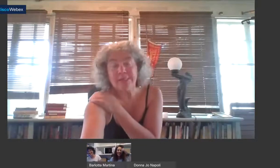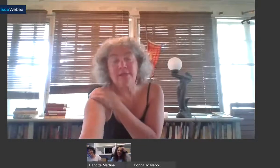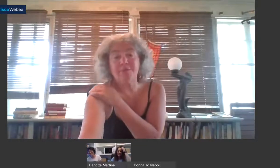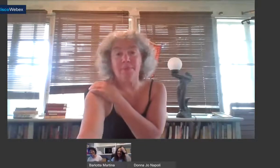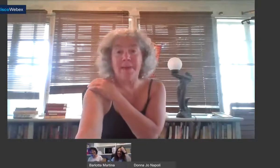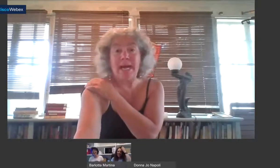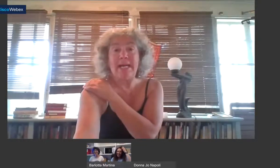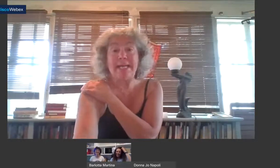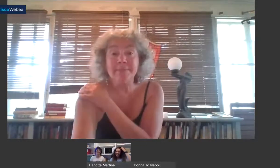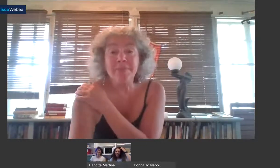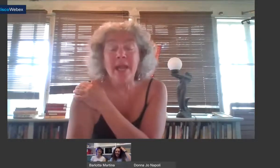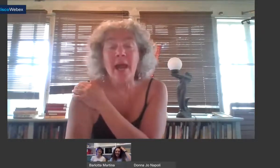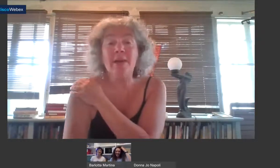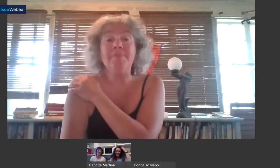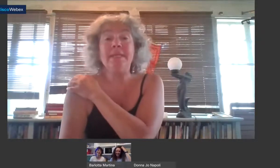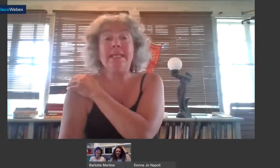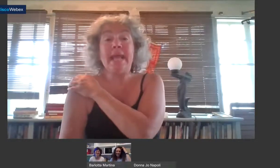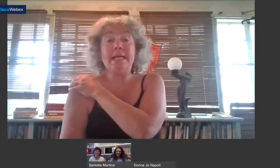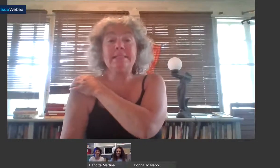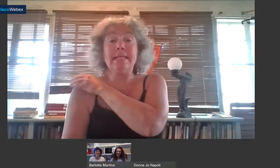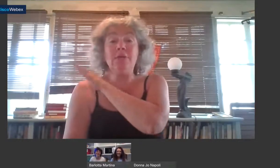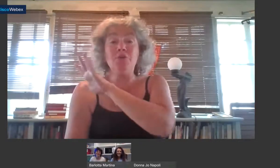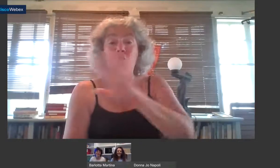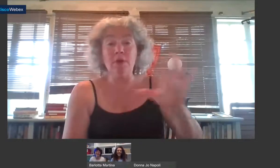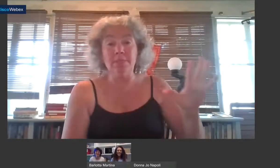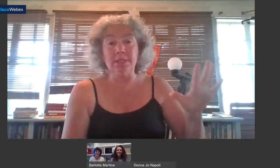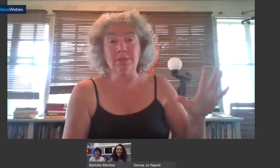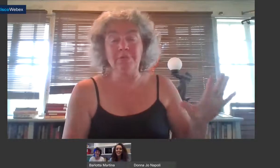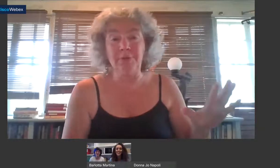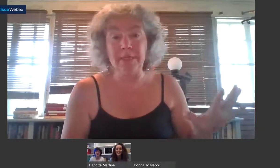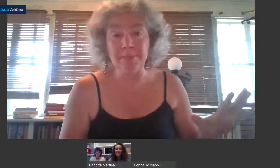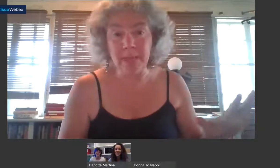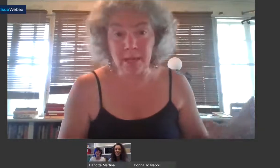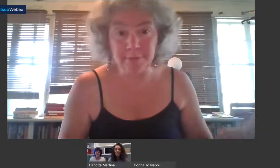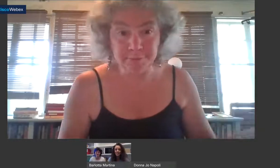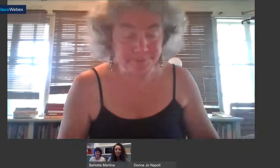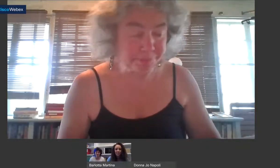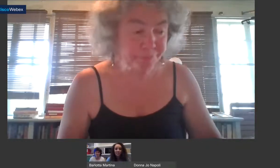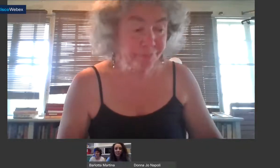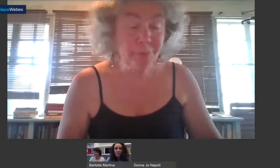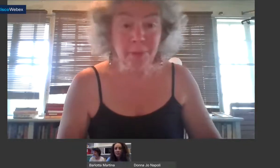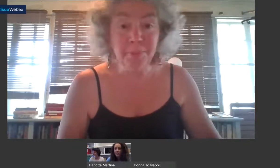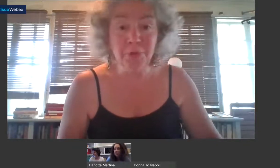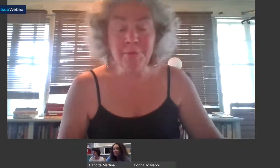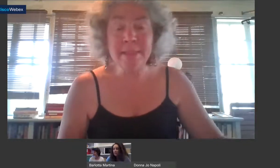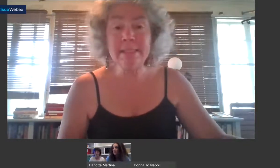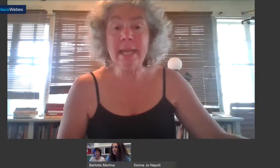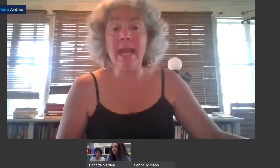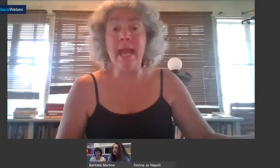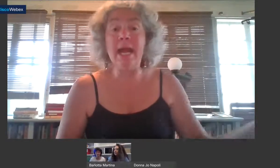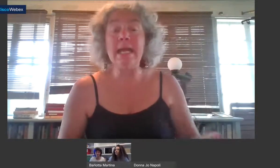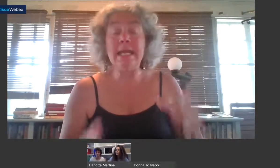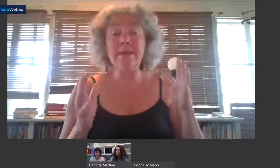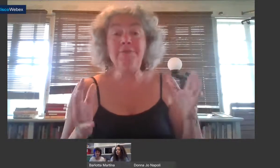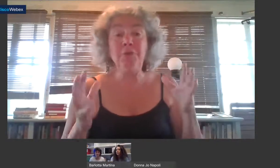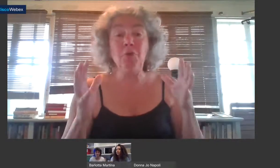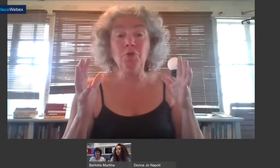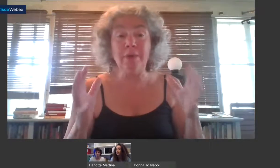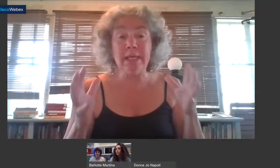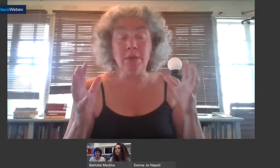of your body. It has enormous freedom of movement. If you really want